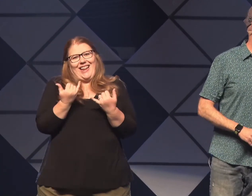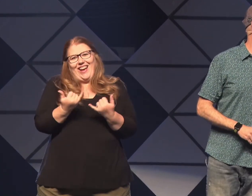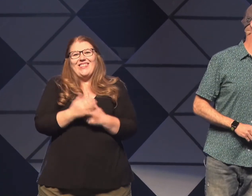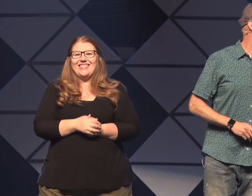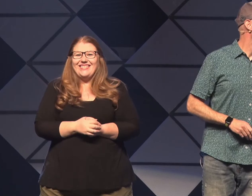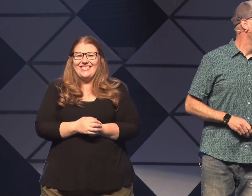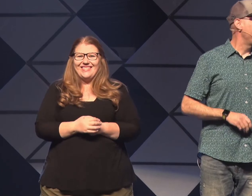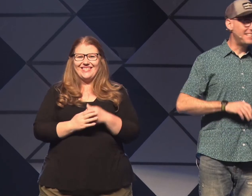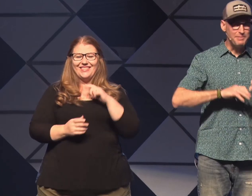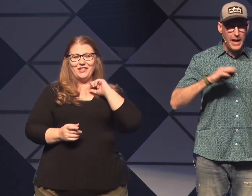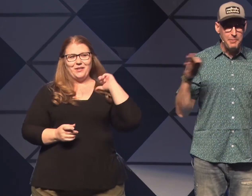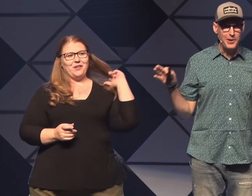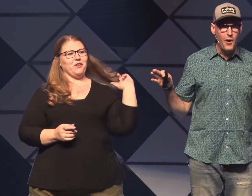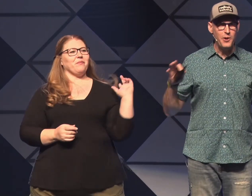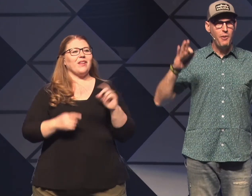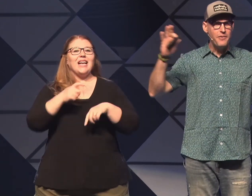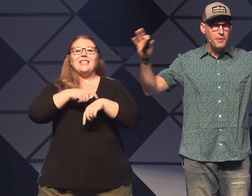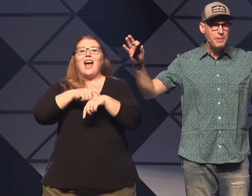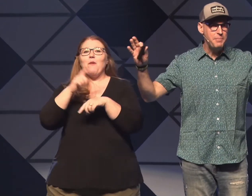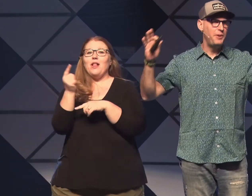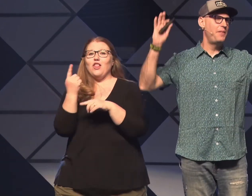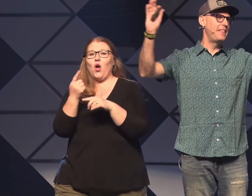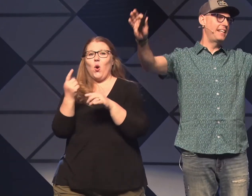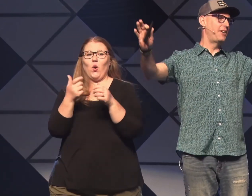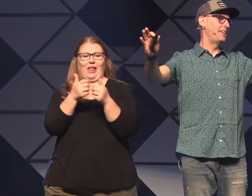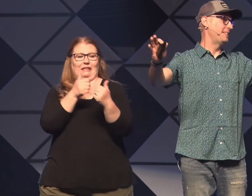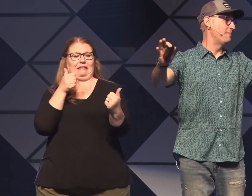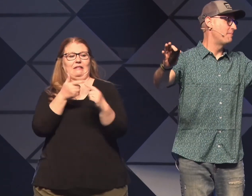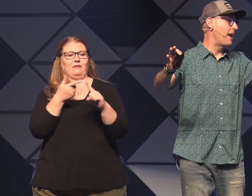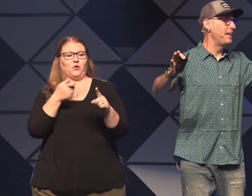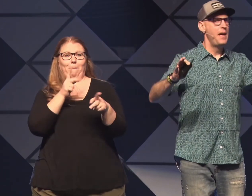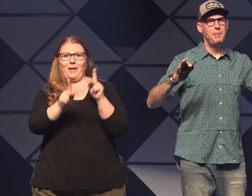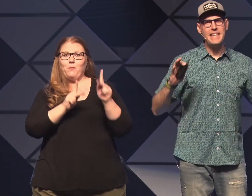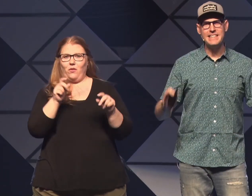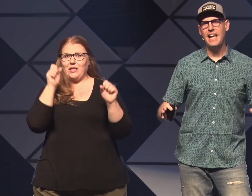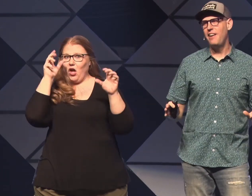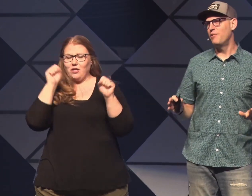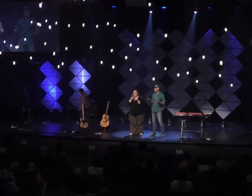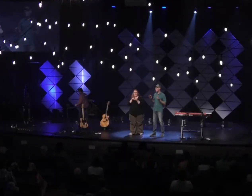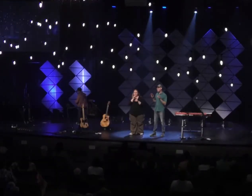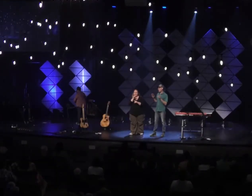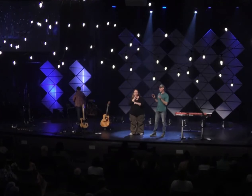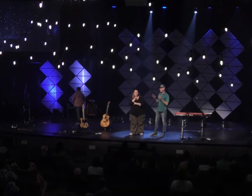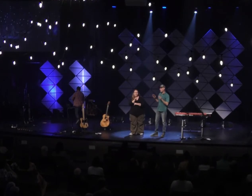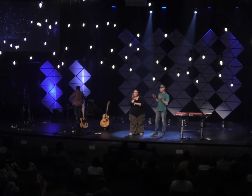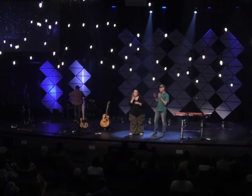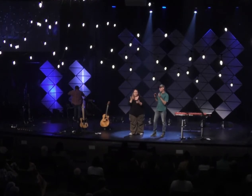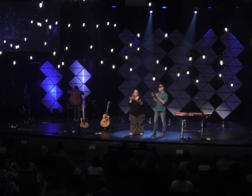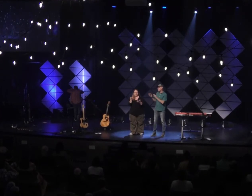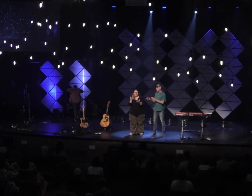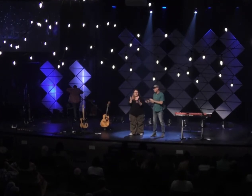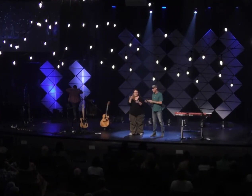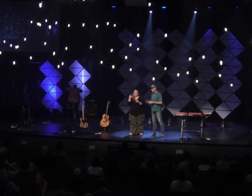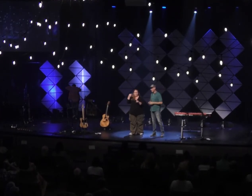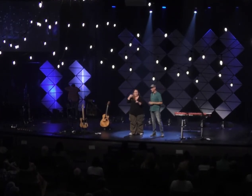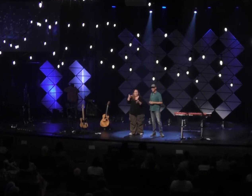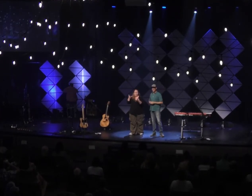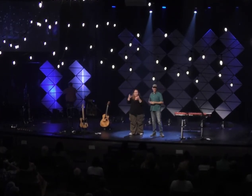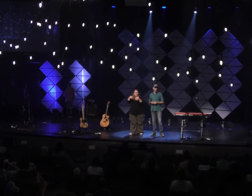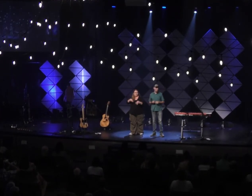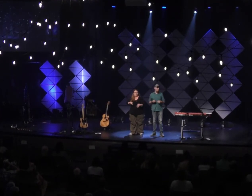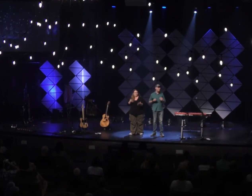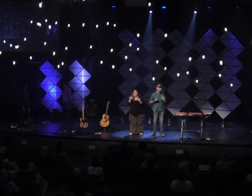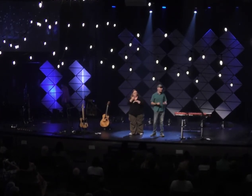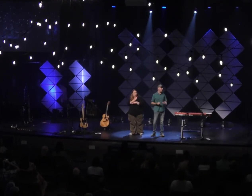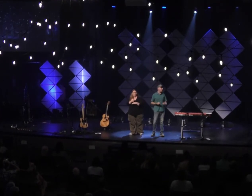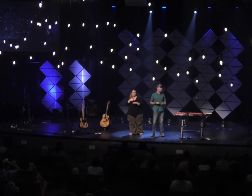life. Get some time alone, away from people, that's awesome, right? But that's not really what I'm describing here today,